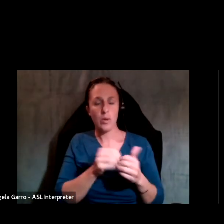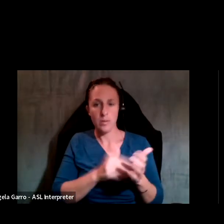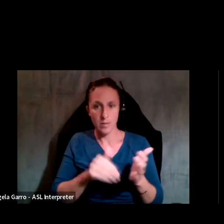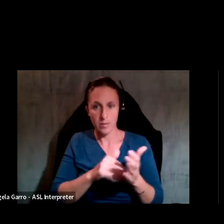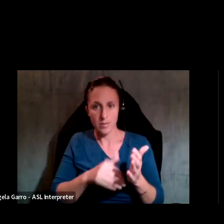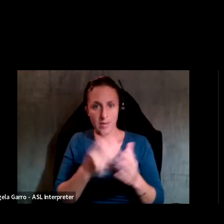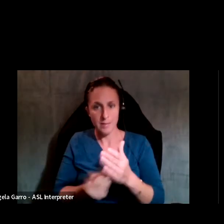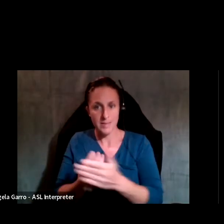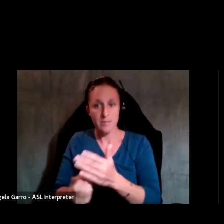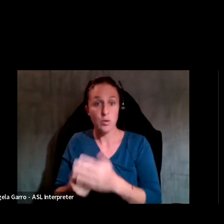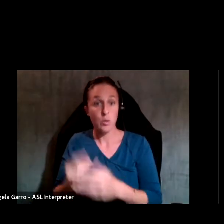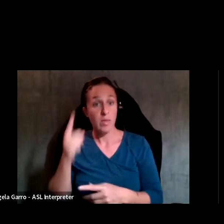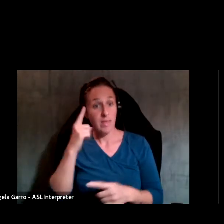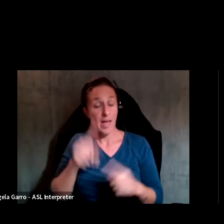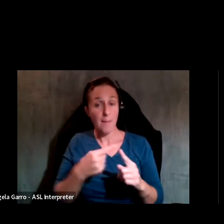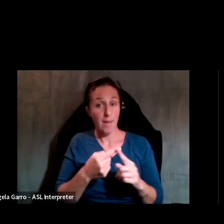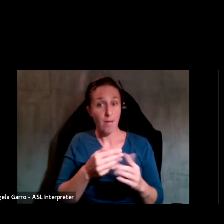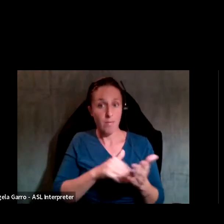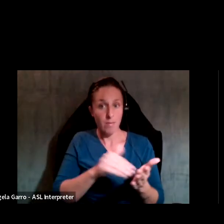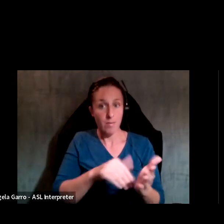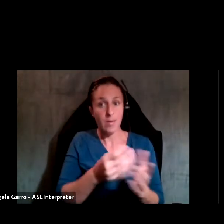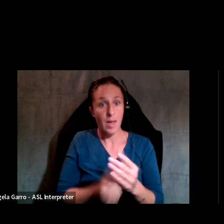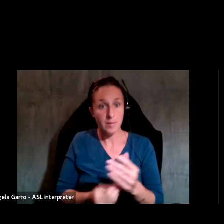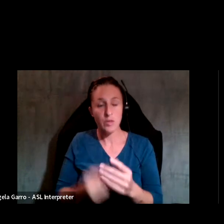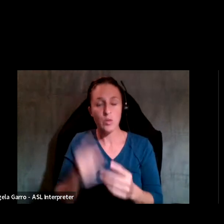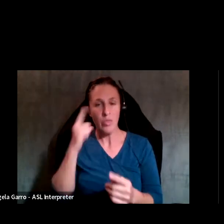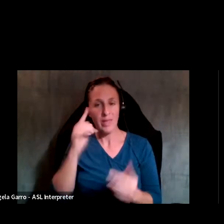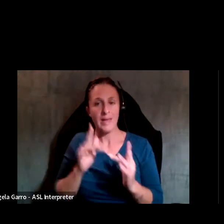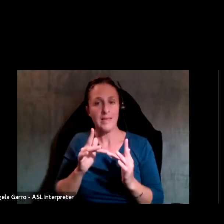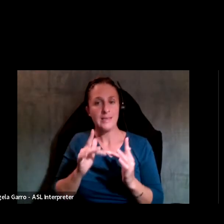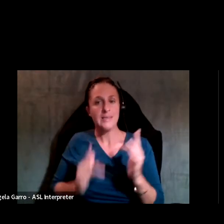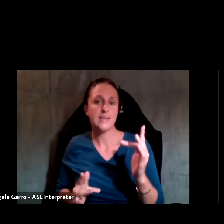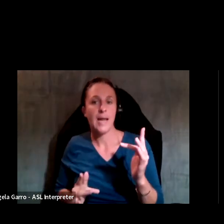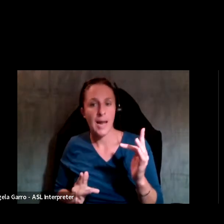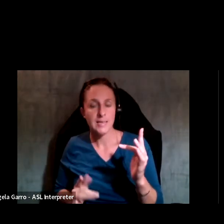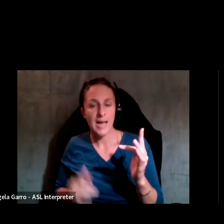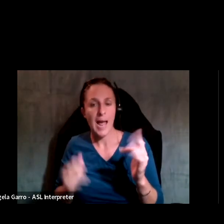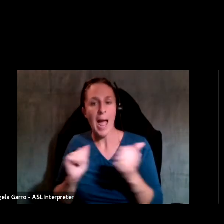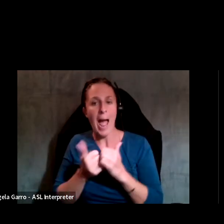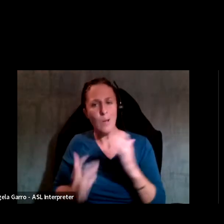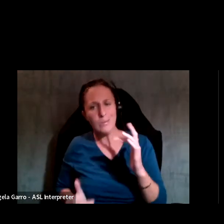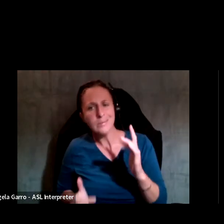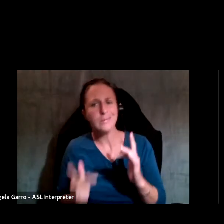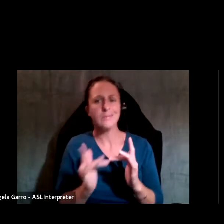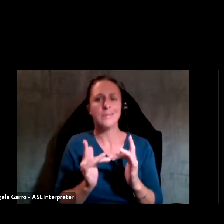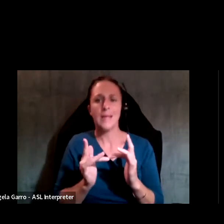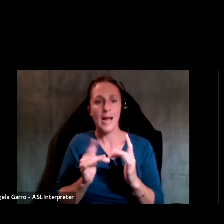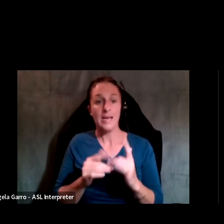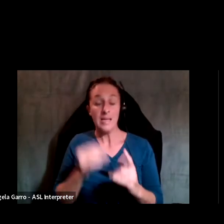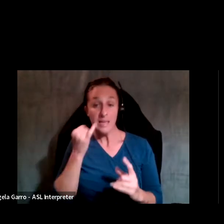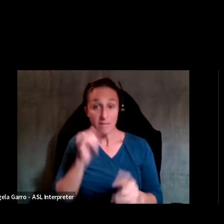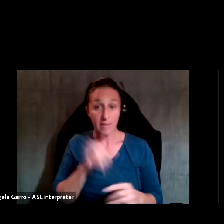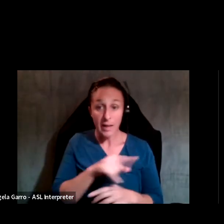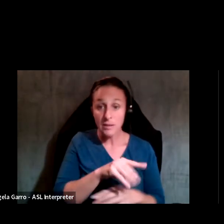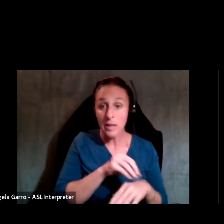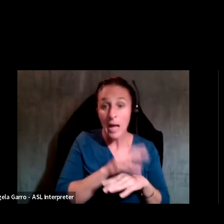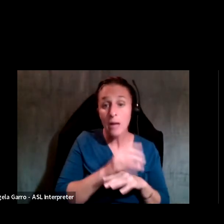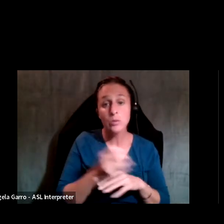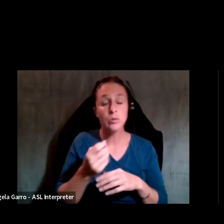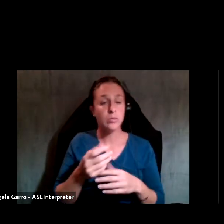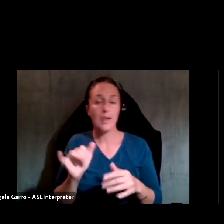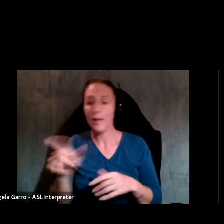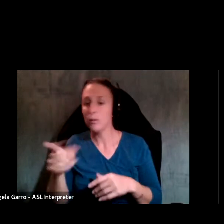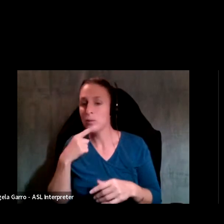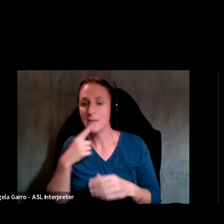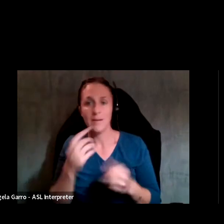chronic absenteeism, you think disconnected. Yeah. And how do you connect? And whether it's the counselor, and like you said, there's lots of resources, lots